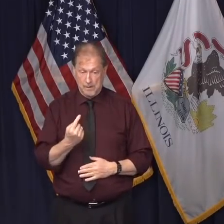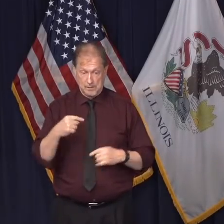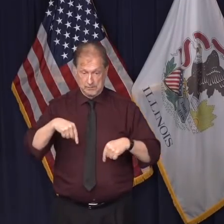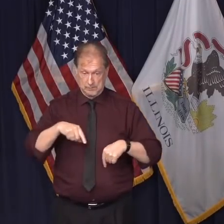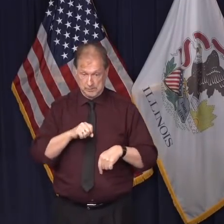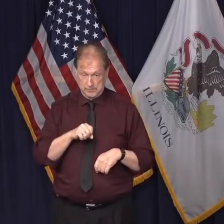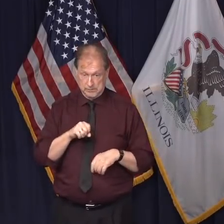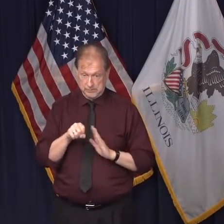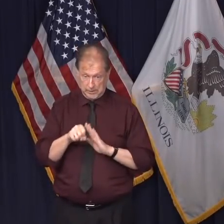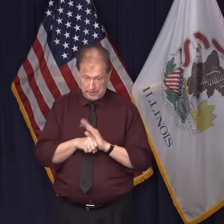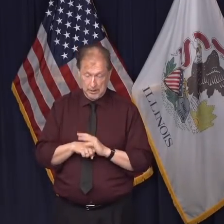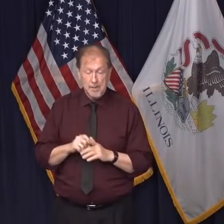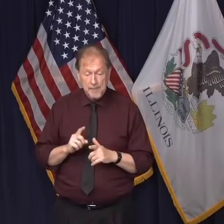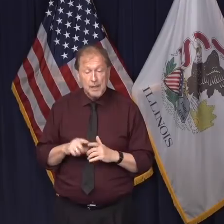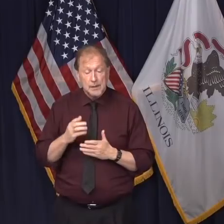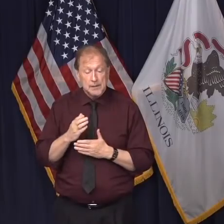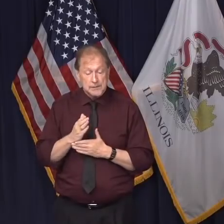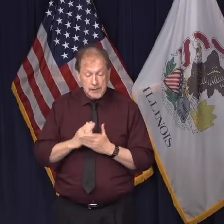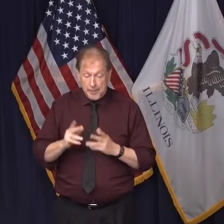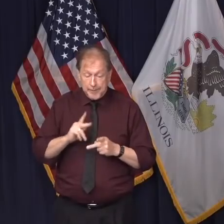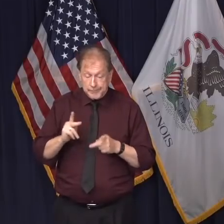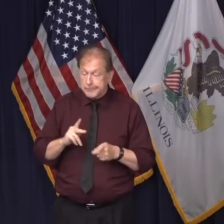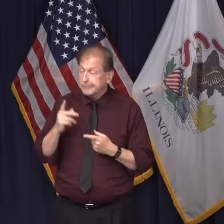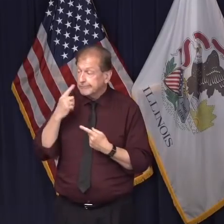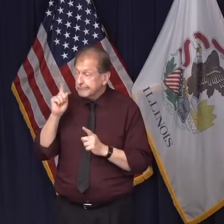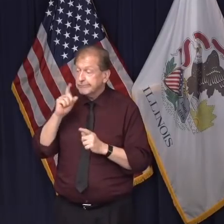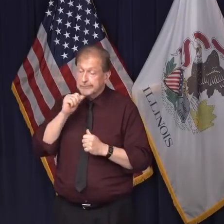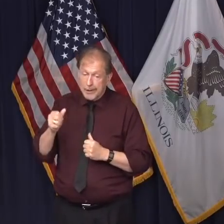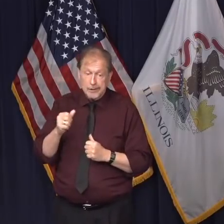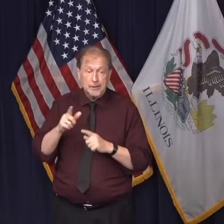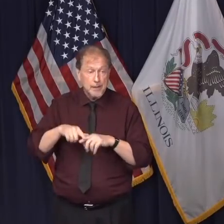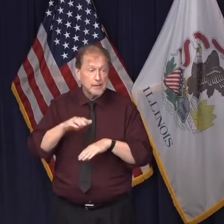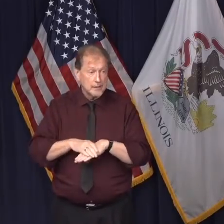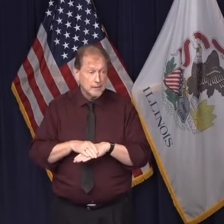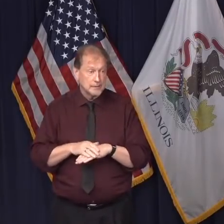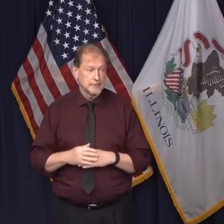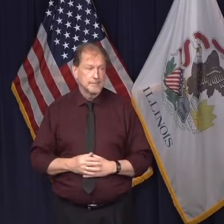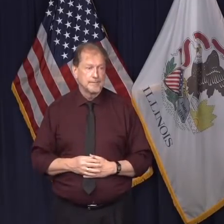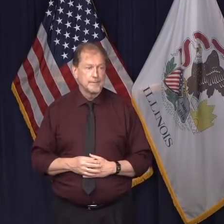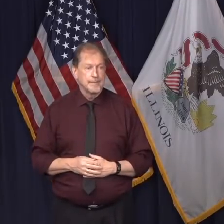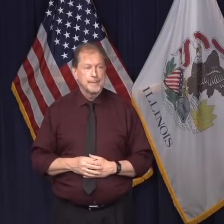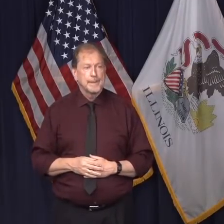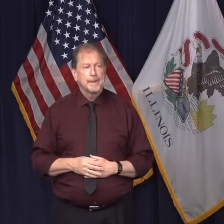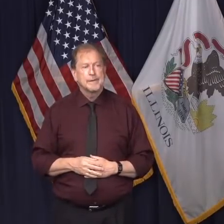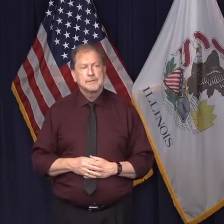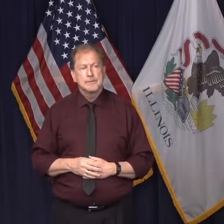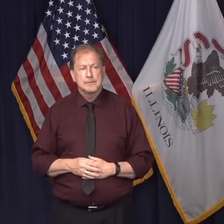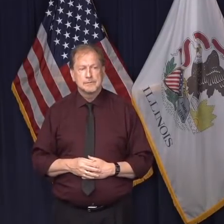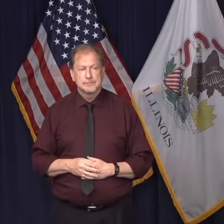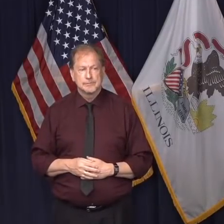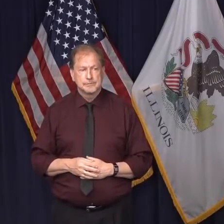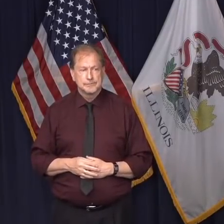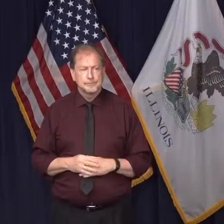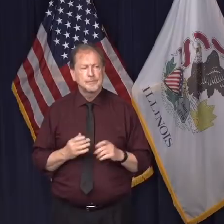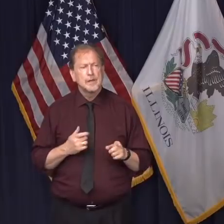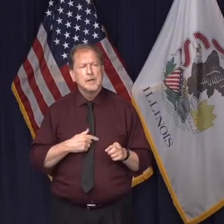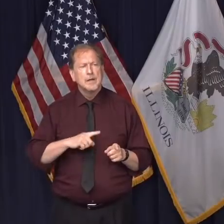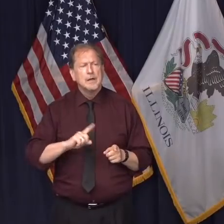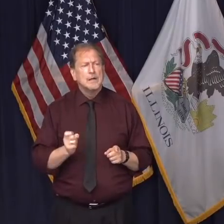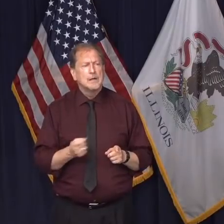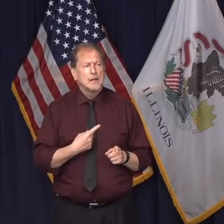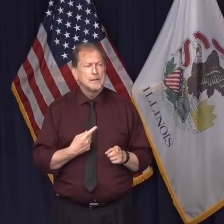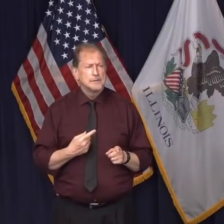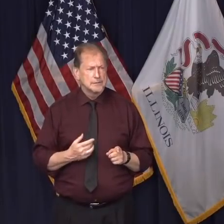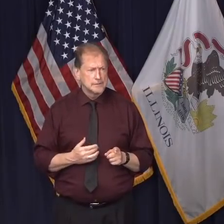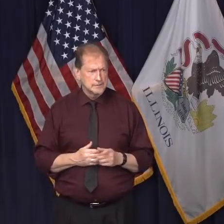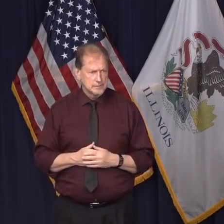and get claims delivered upon than any of us would like. Moving on, Tara Molina with CBS asks, how do you respond